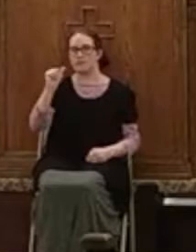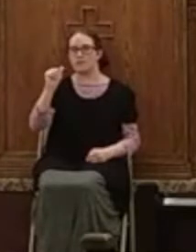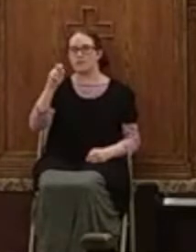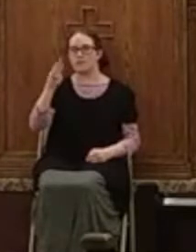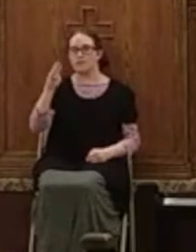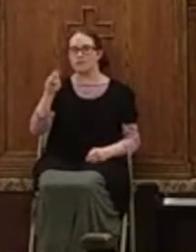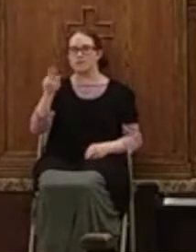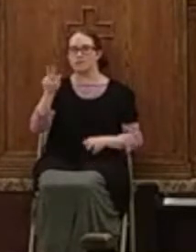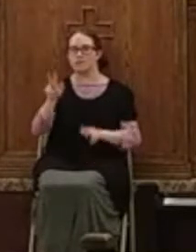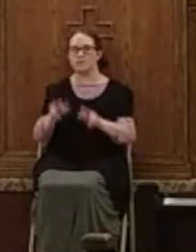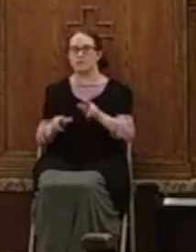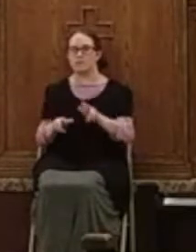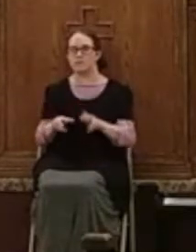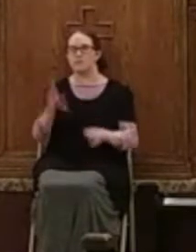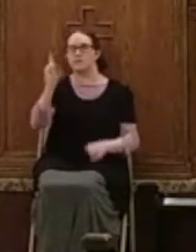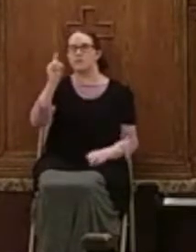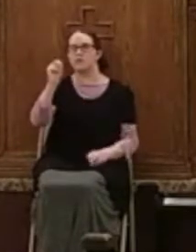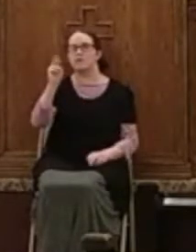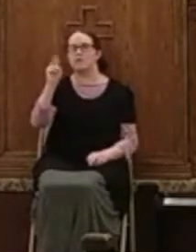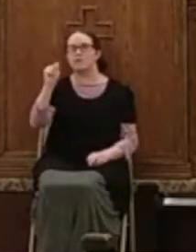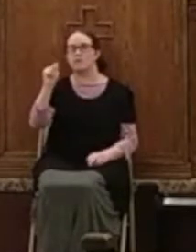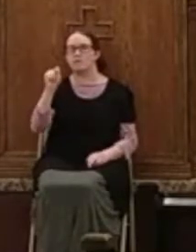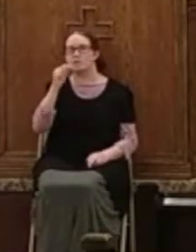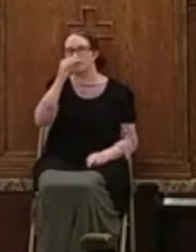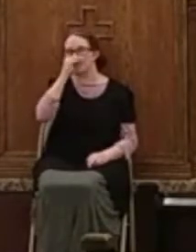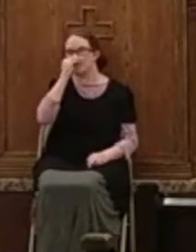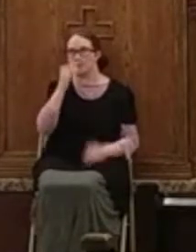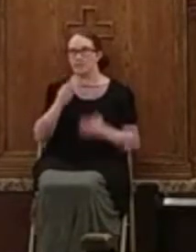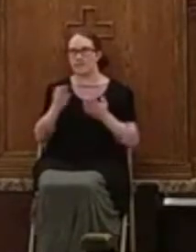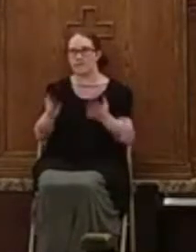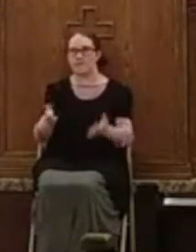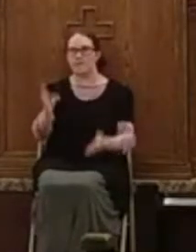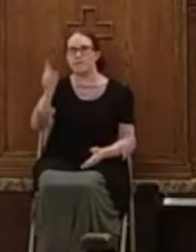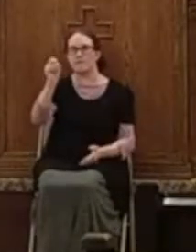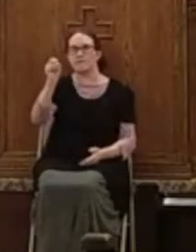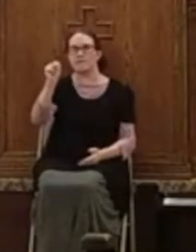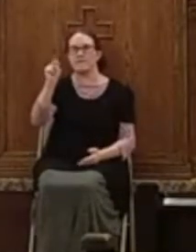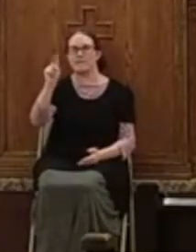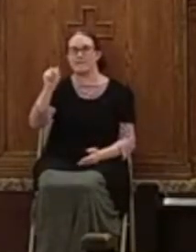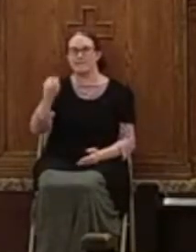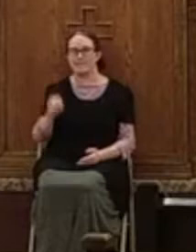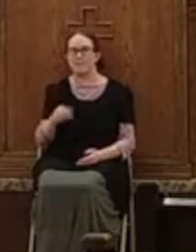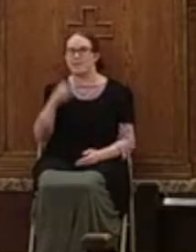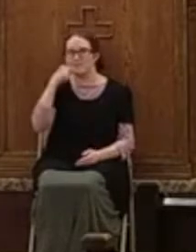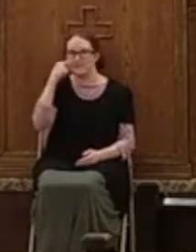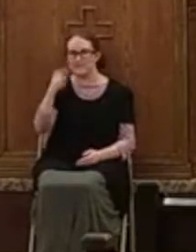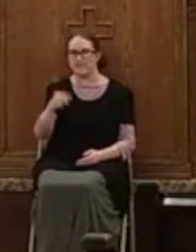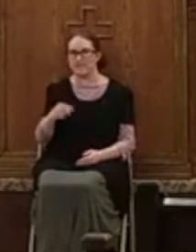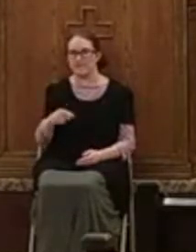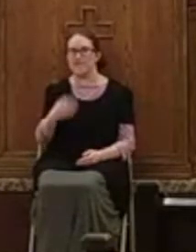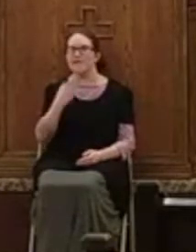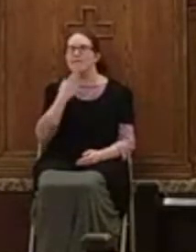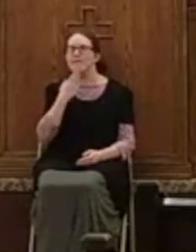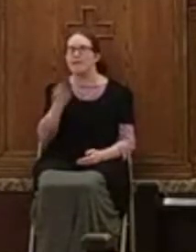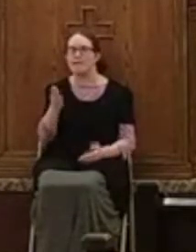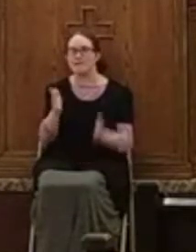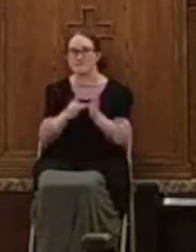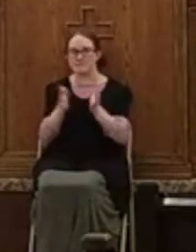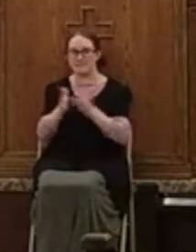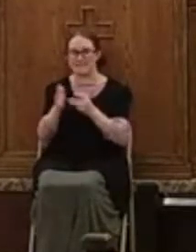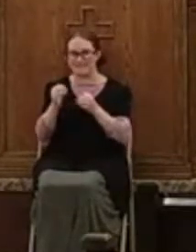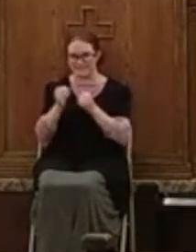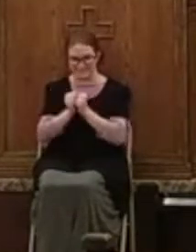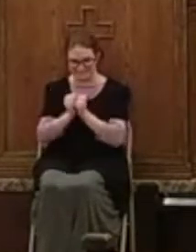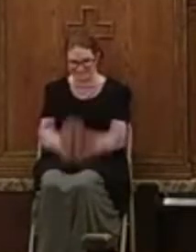And somebody walks in with a donut. And they give you a donut, what do you say? Thank you, Jesus.